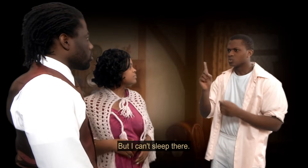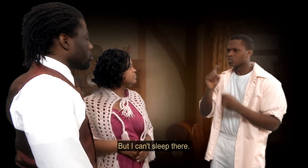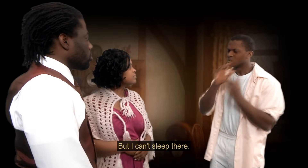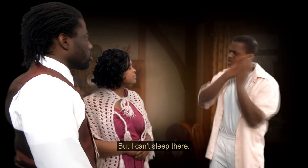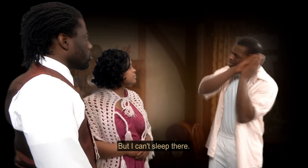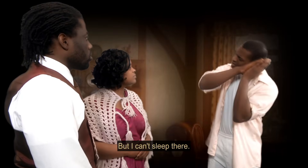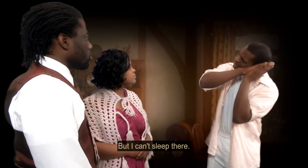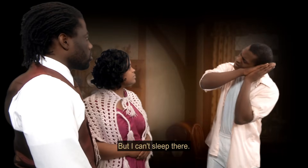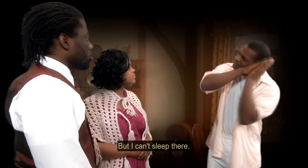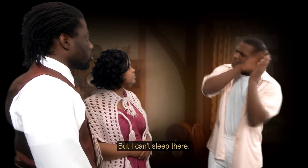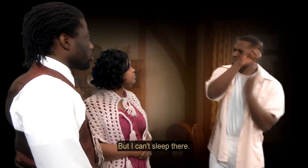But I can't sleep there.